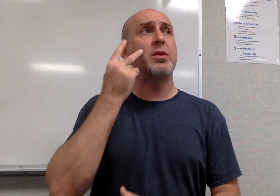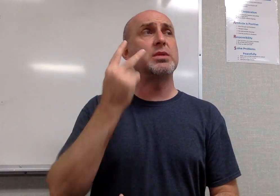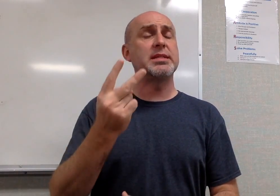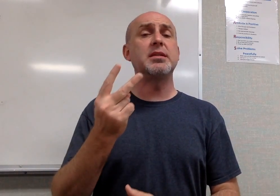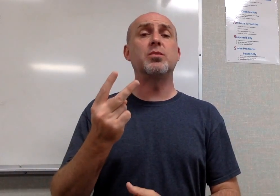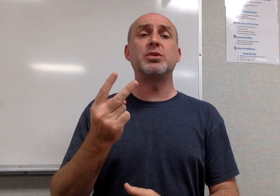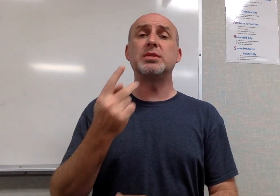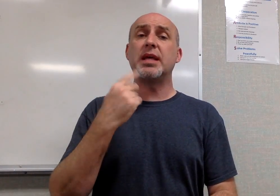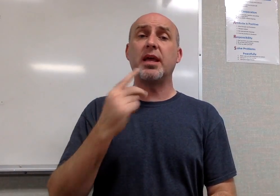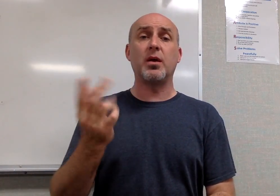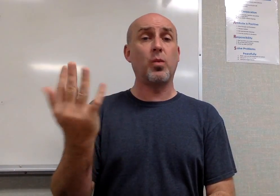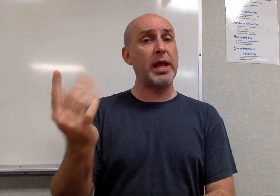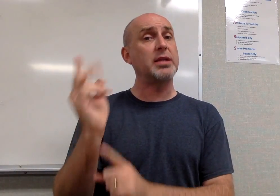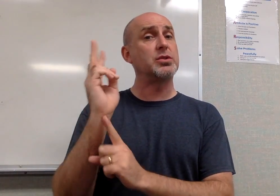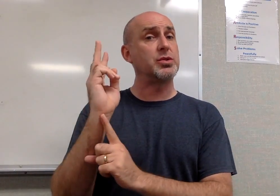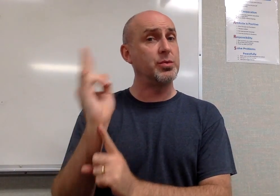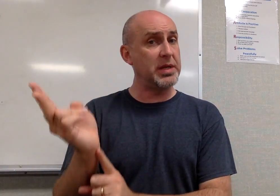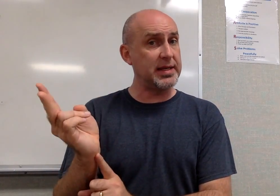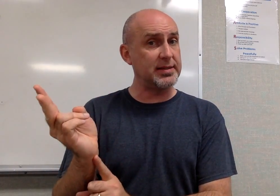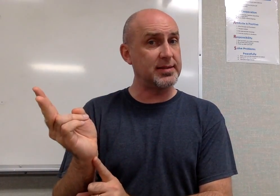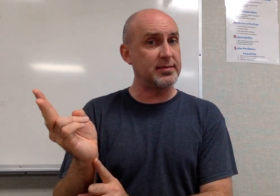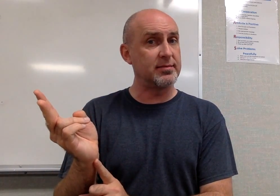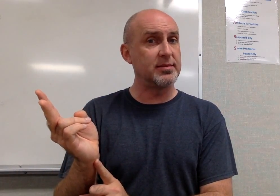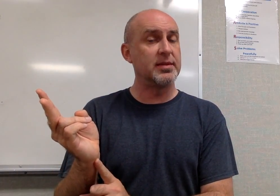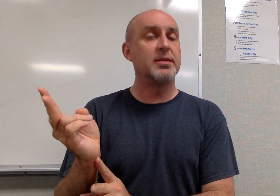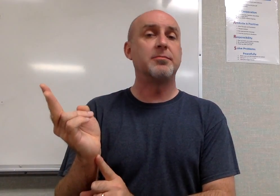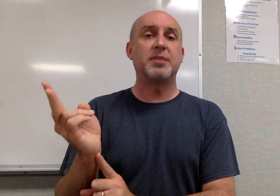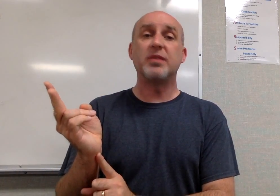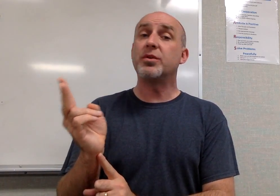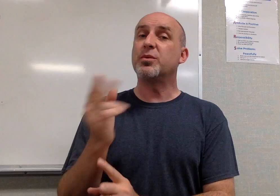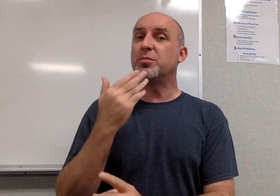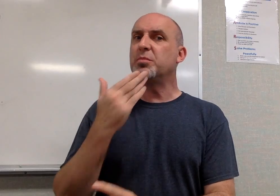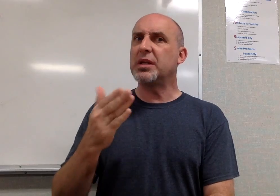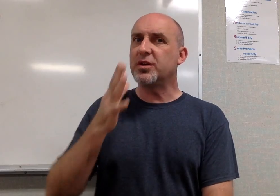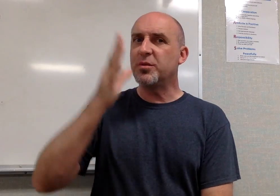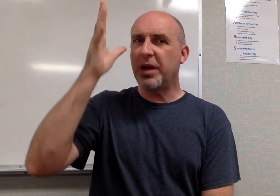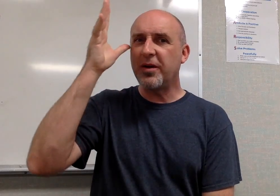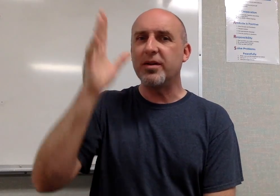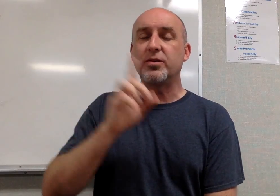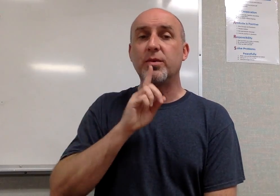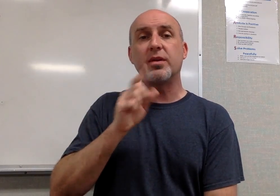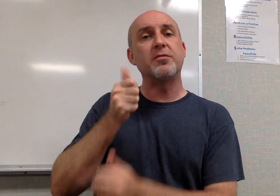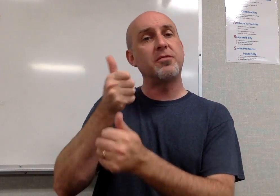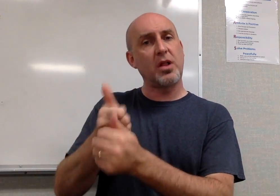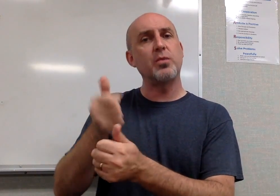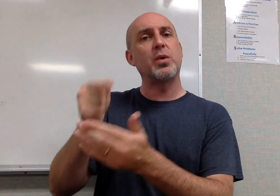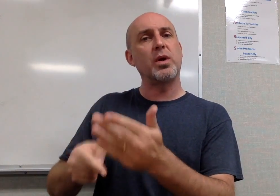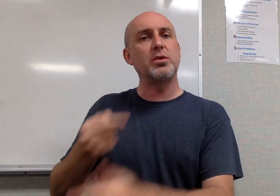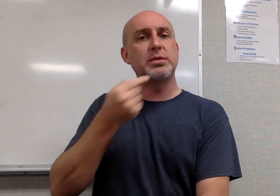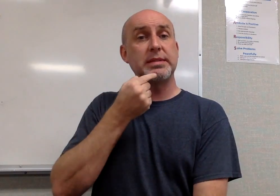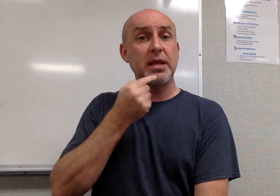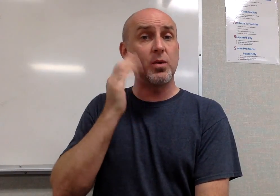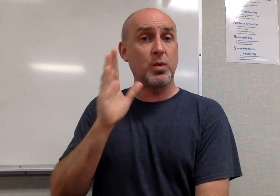will see that when you say, wait 2 minutes, and if you're being a good parent, you're really following what you say you will